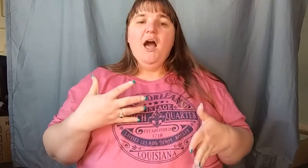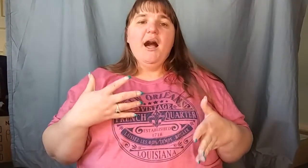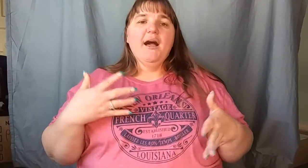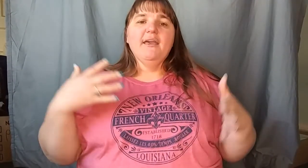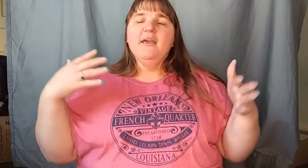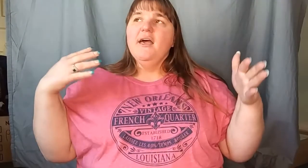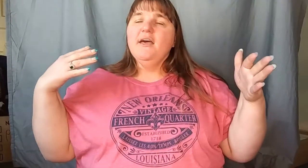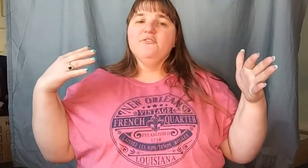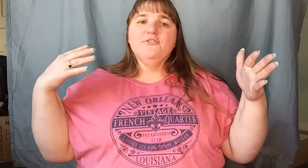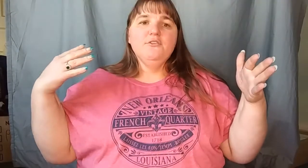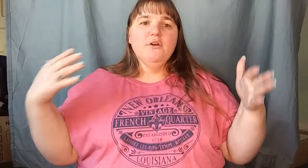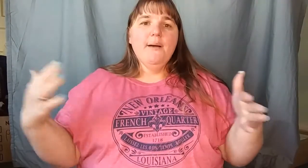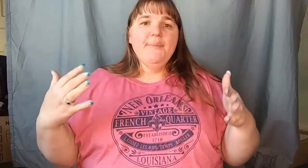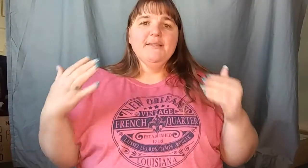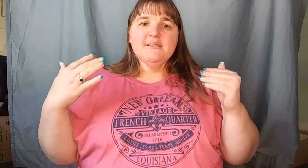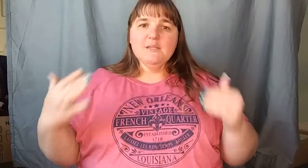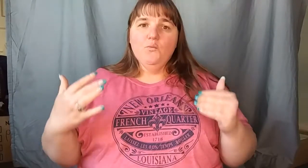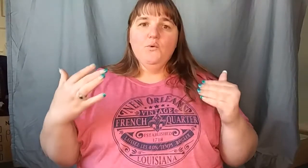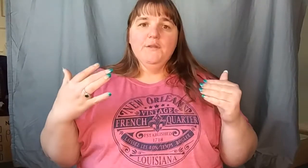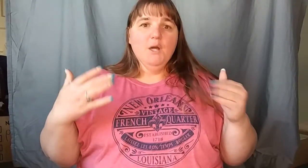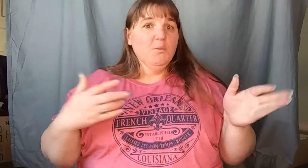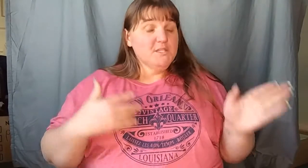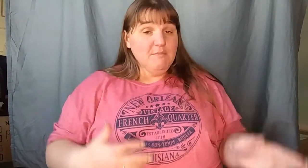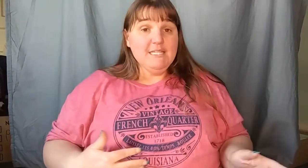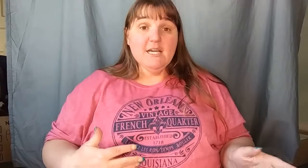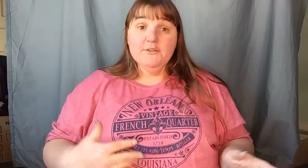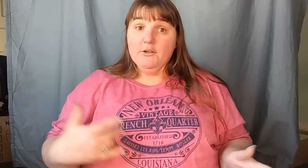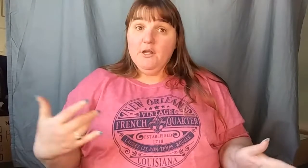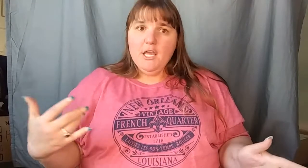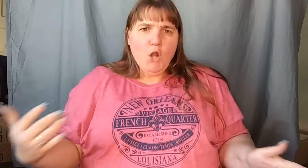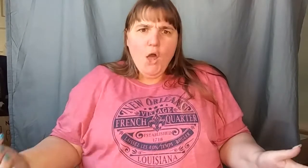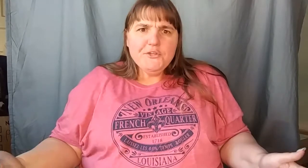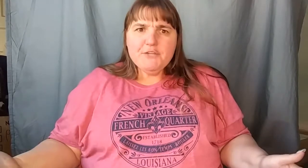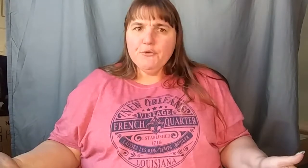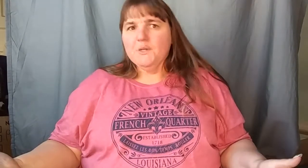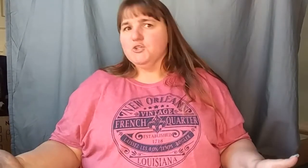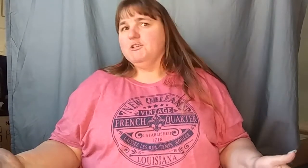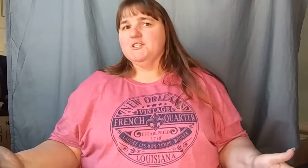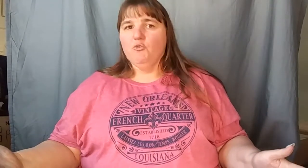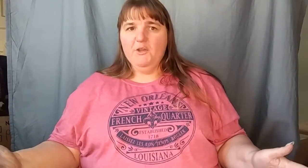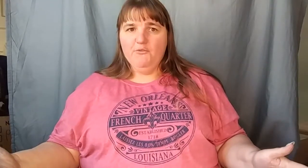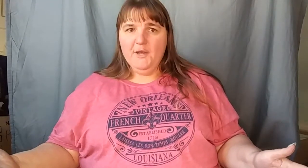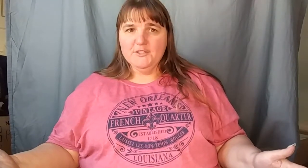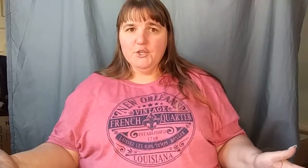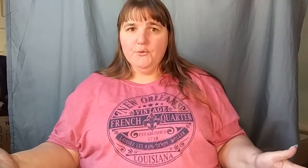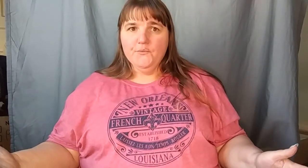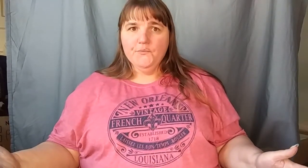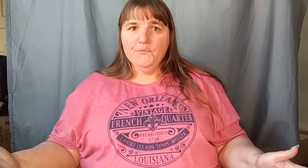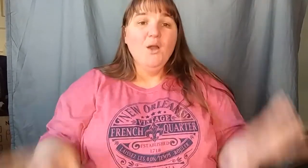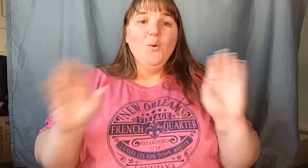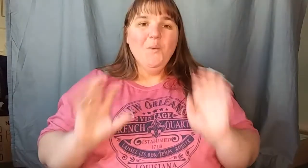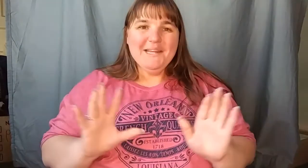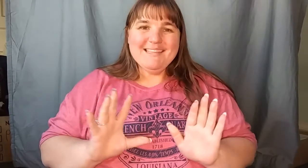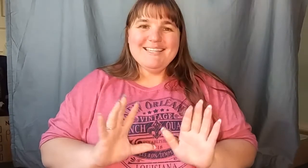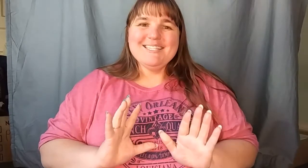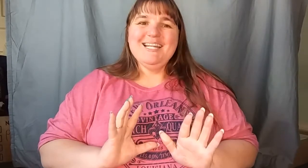I have not met someone that was mean down there in all the different restaurants that we've went to. One of the things that I